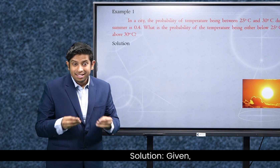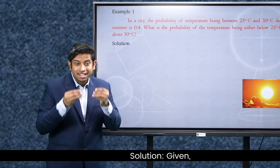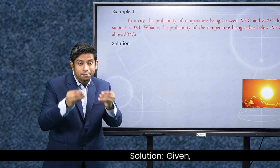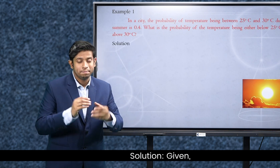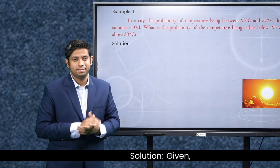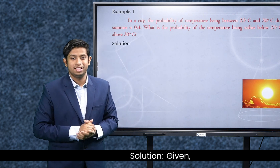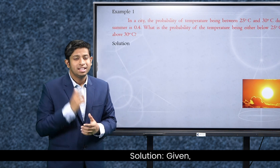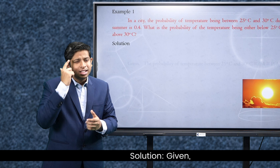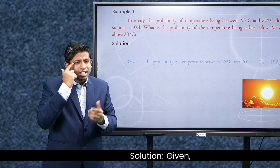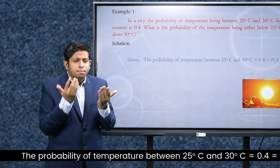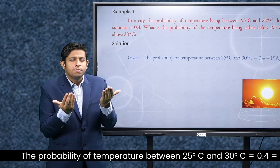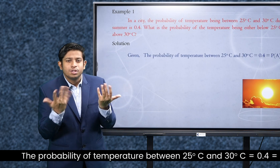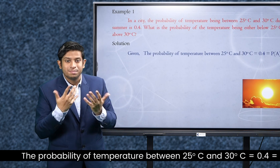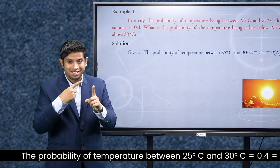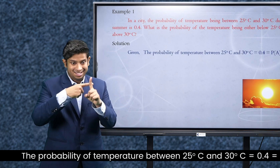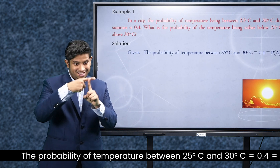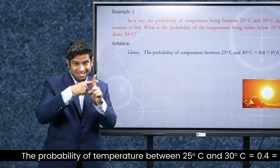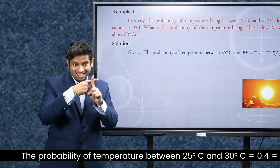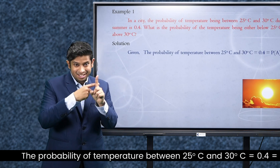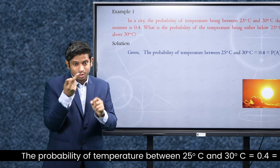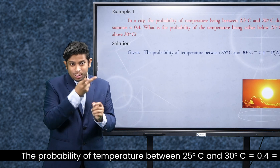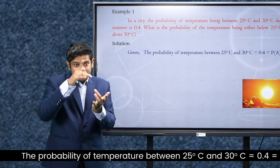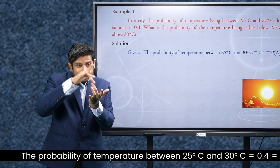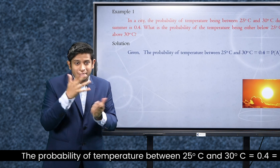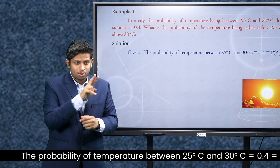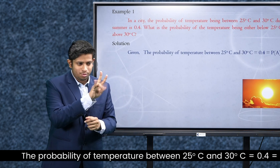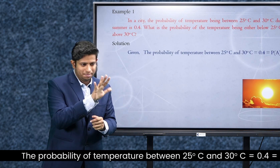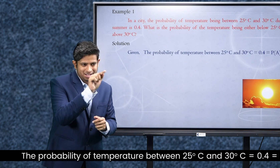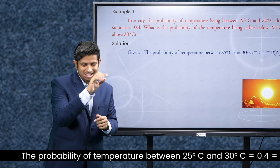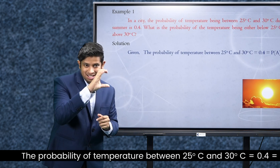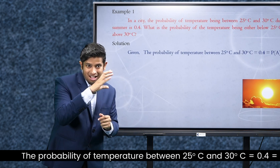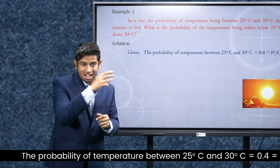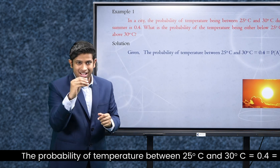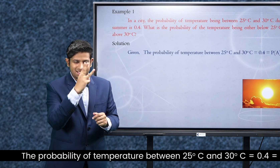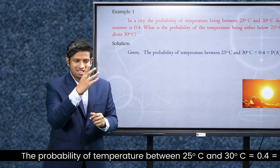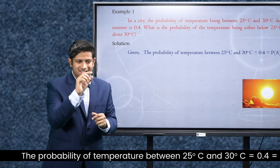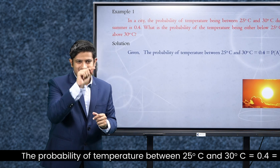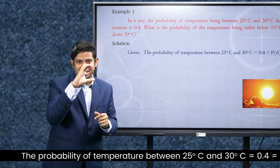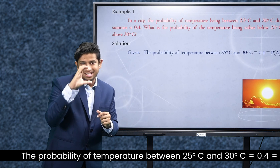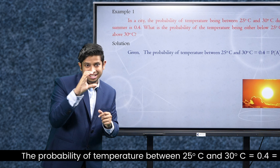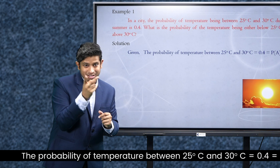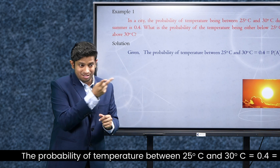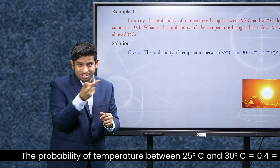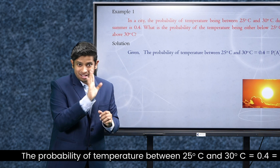Solution: given the probability of temperature between 25 degrees and 30 degrees Celsius is equal